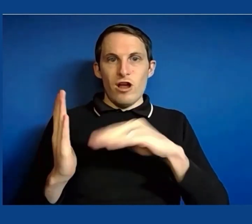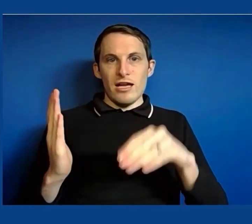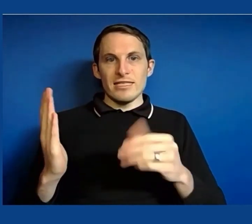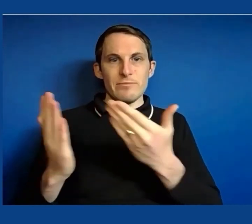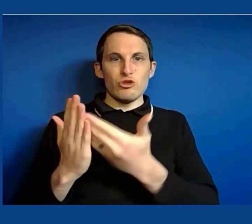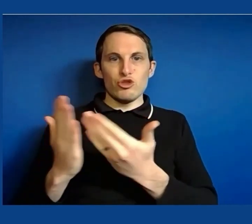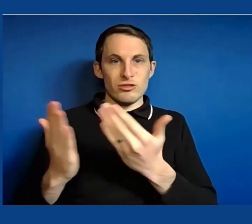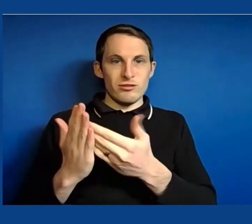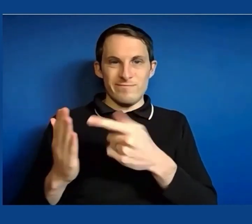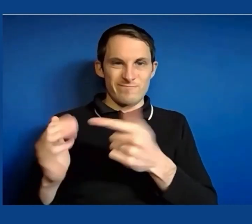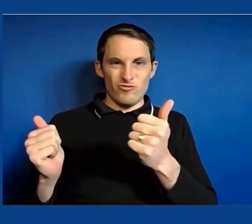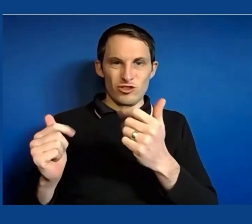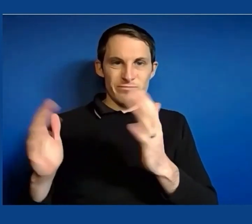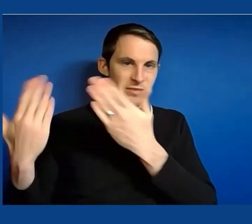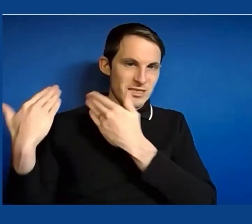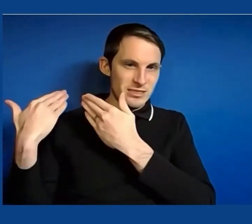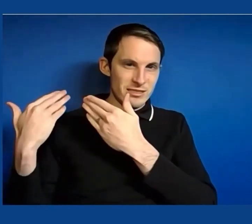past that stage,